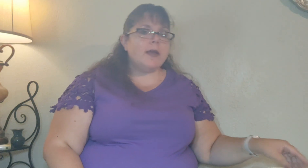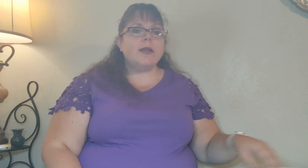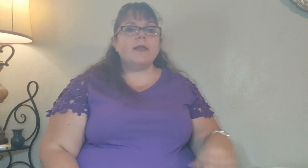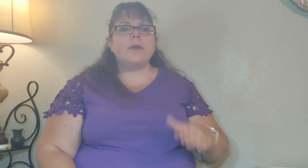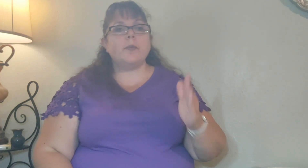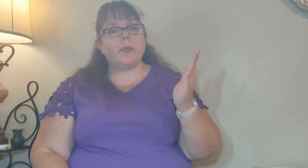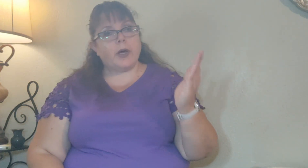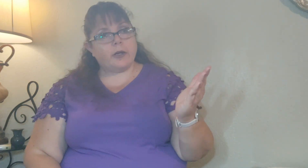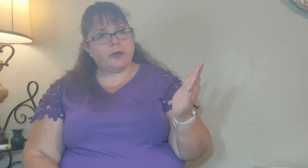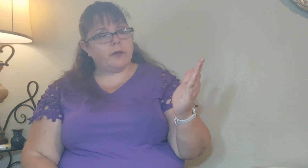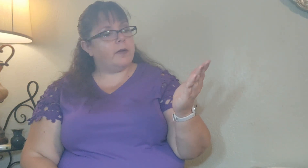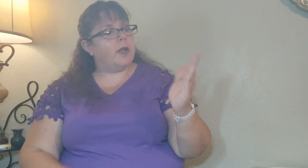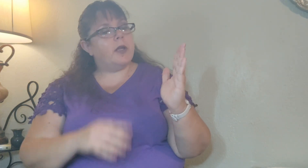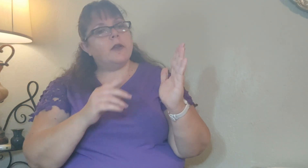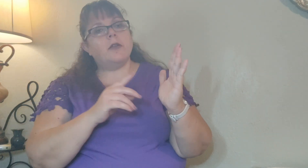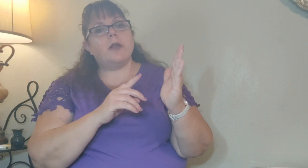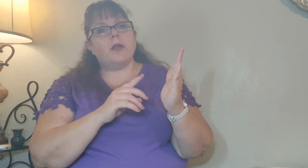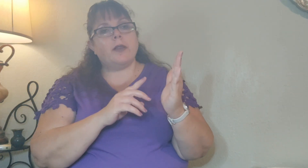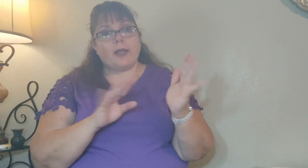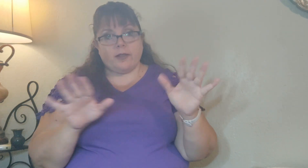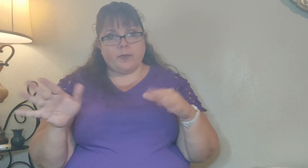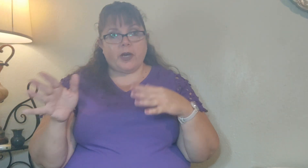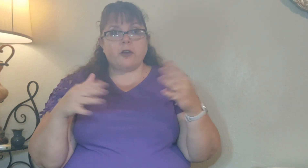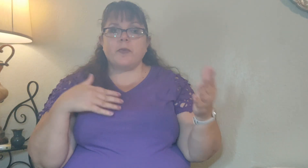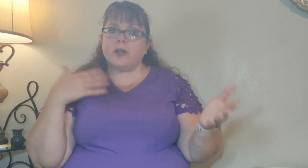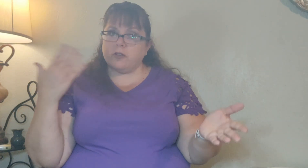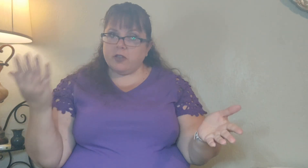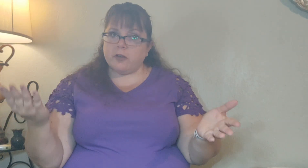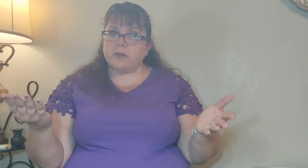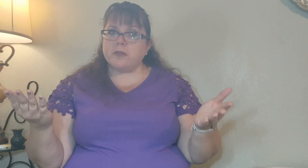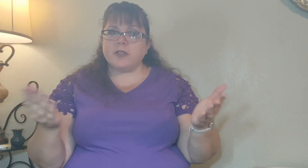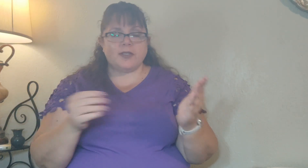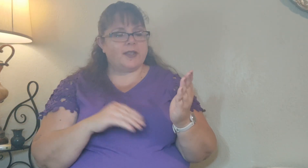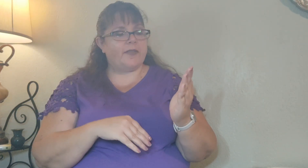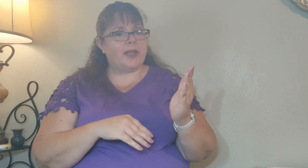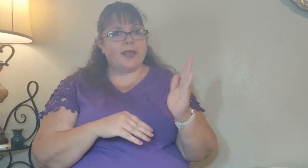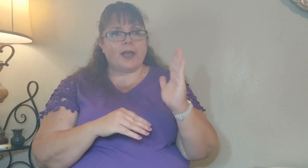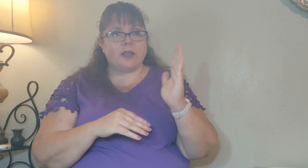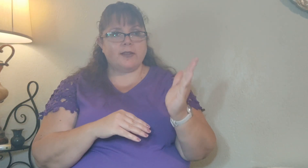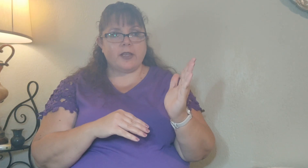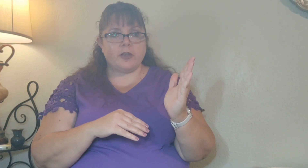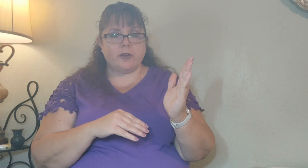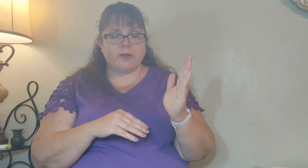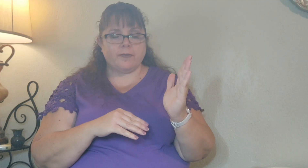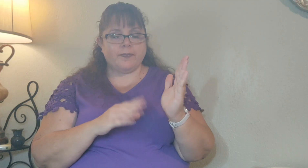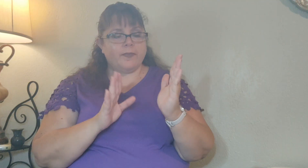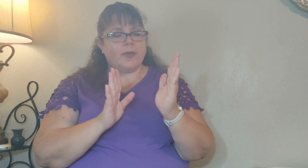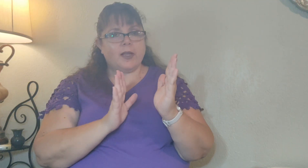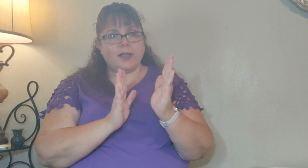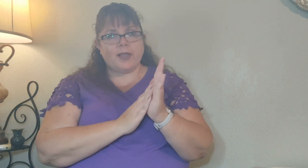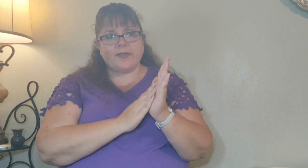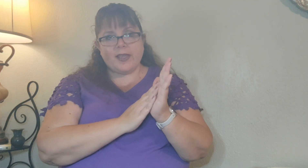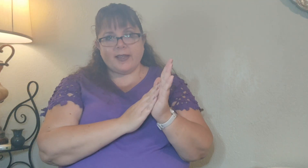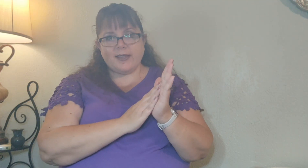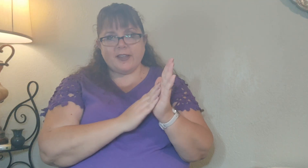and then butter, like the butter you put on toast, stuff like that. You take your left hand